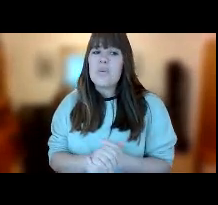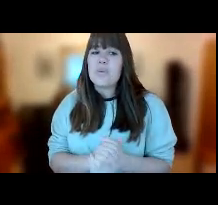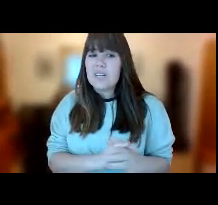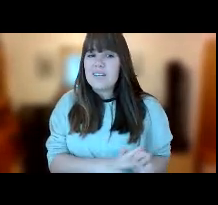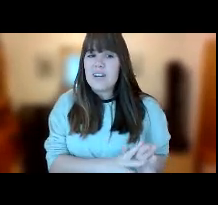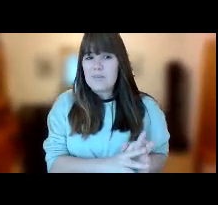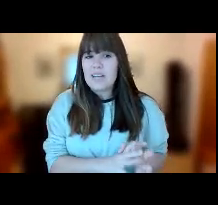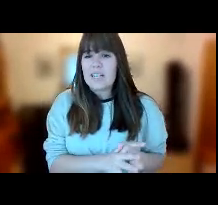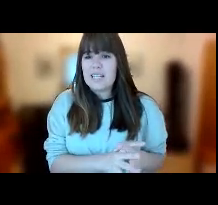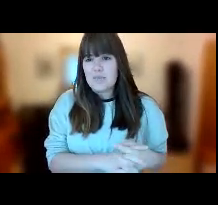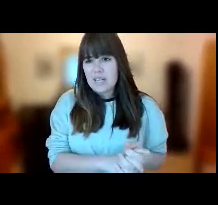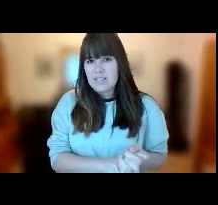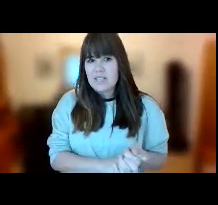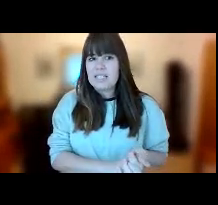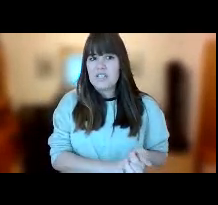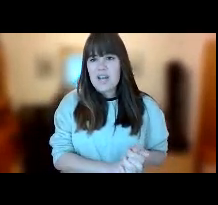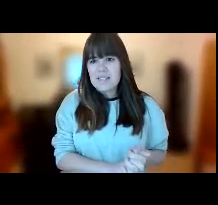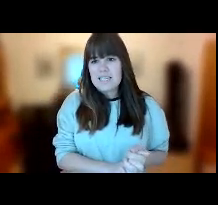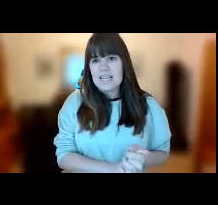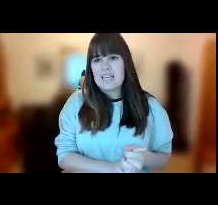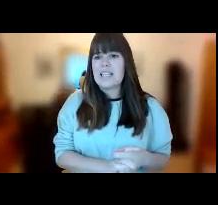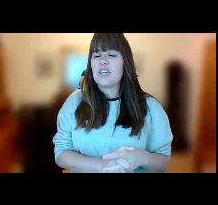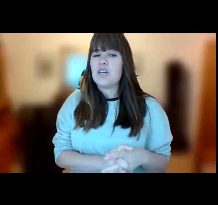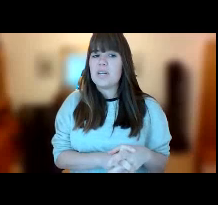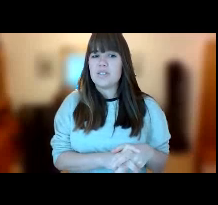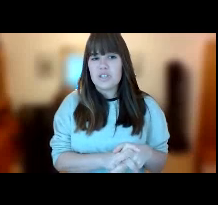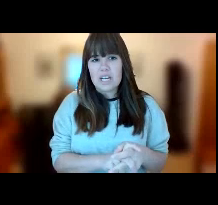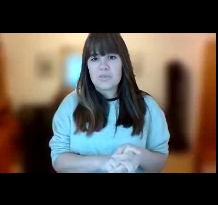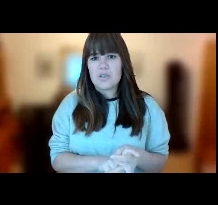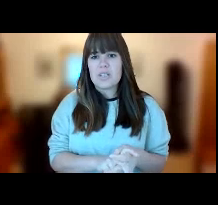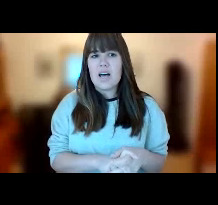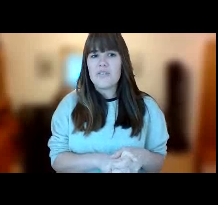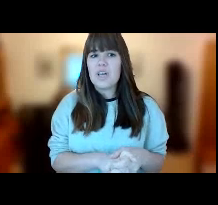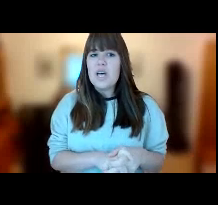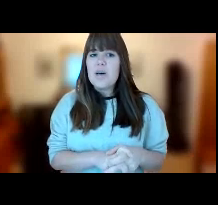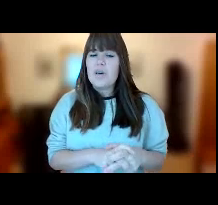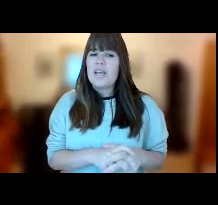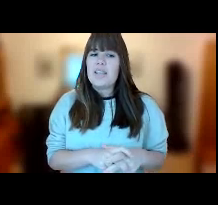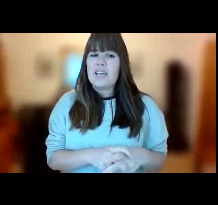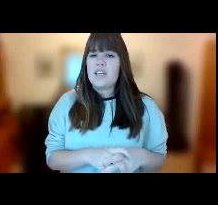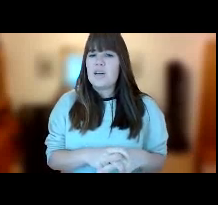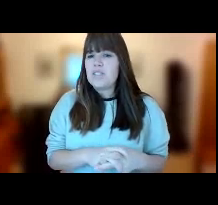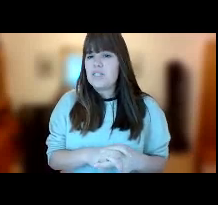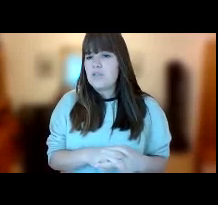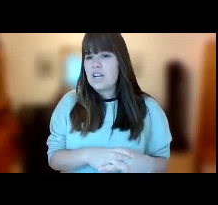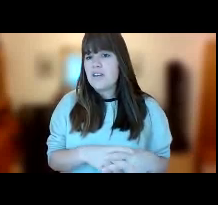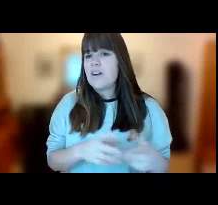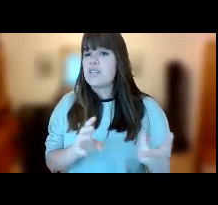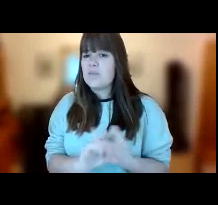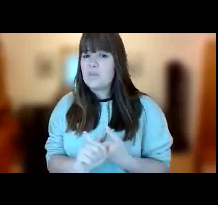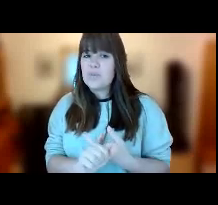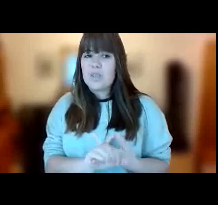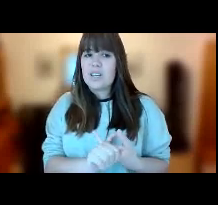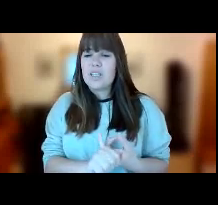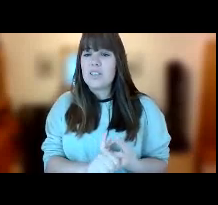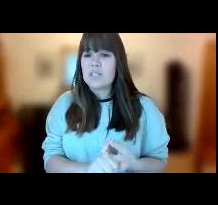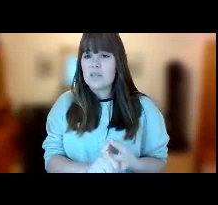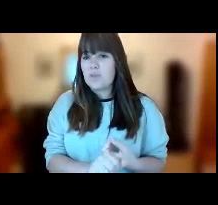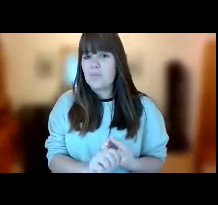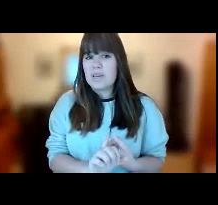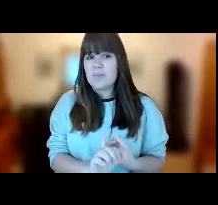techniques. Would really recommend looking into Makaton. It is a charity, and they can come out and do training with your staff, but they can come and do some training around the symbols that